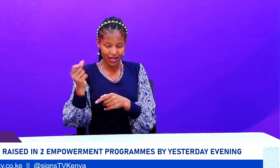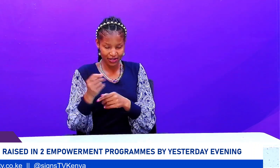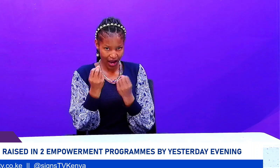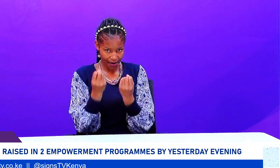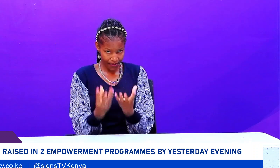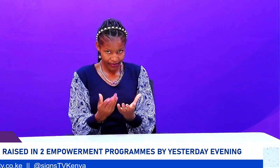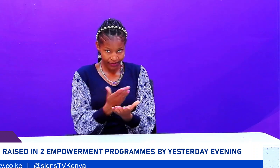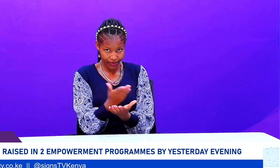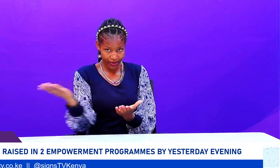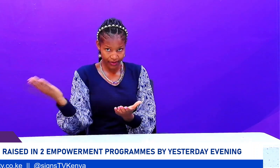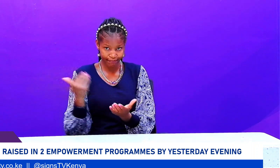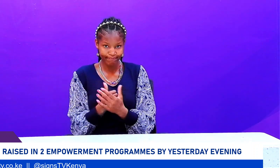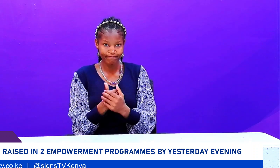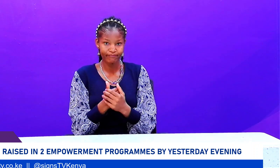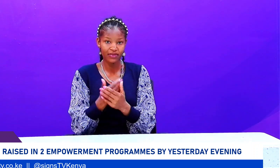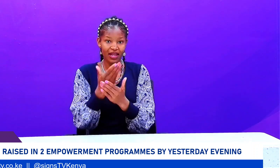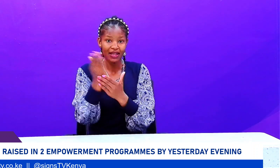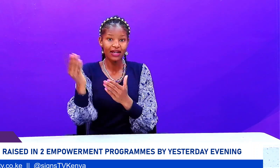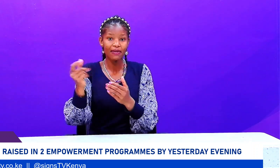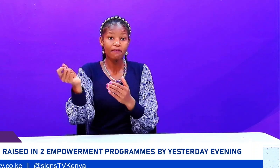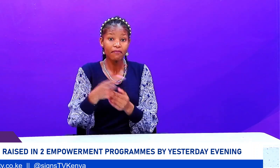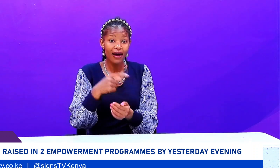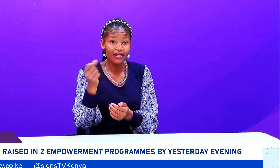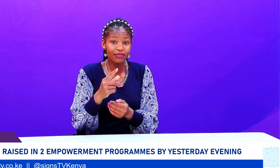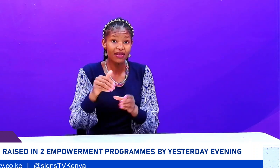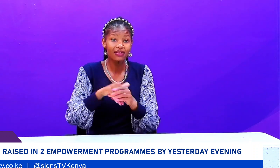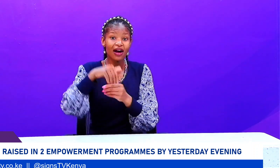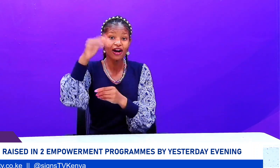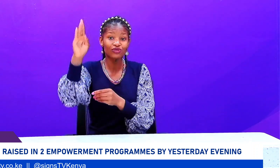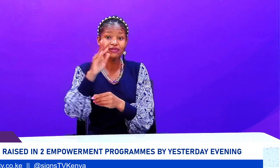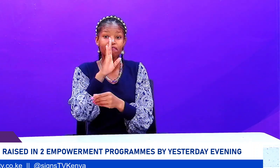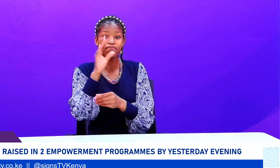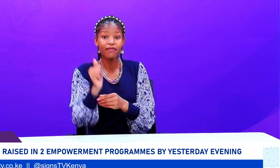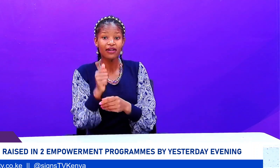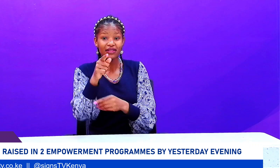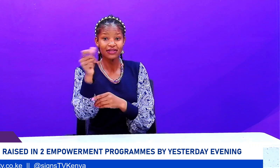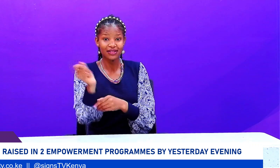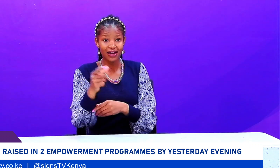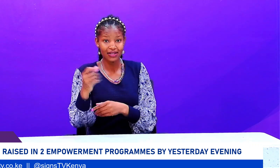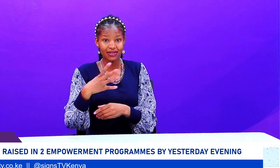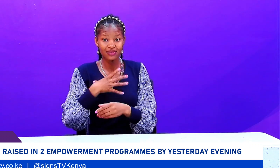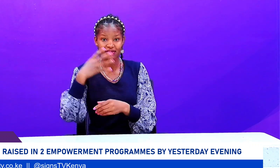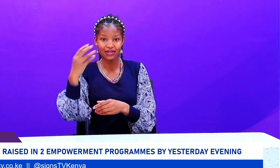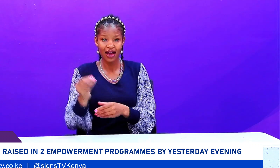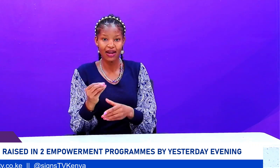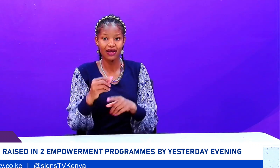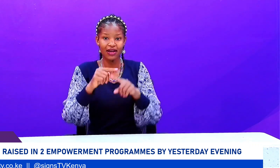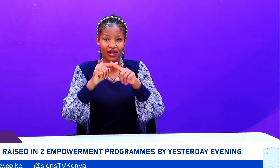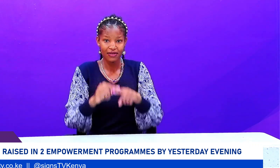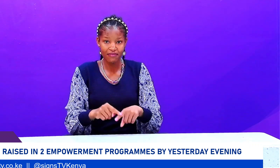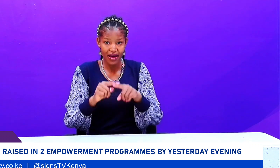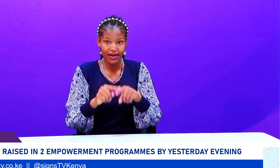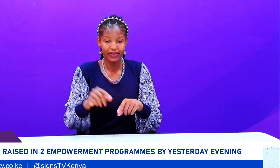the salary they earn every month, outlined by the Salary and Remuneration Commission.